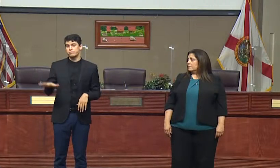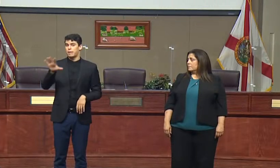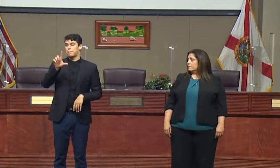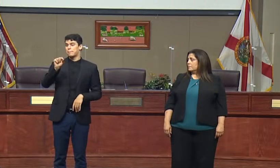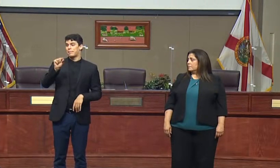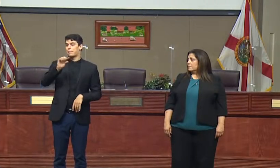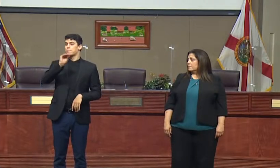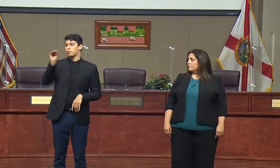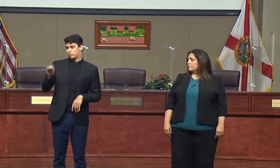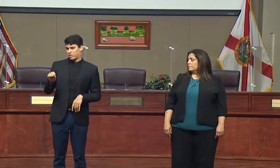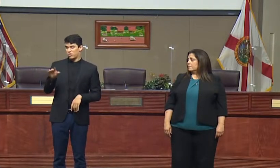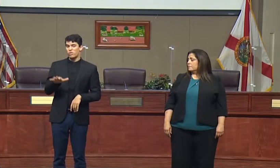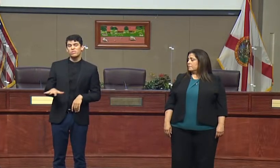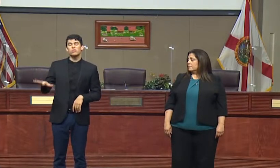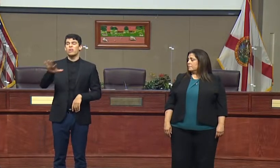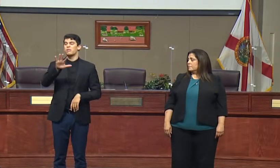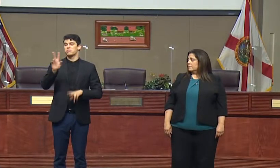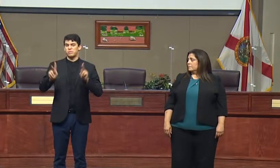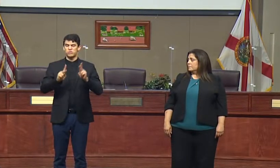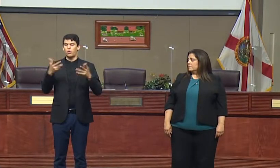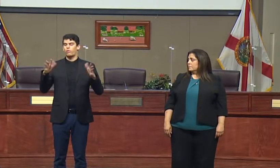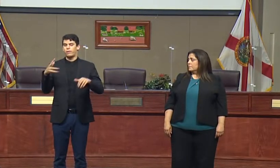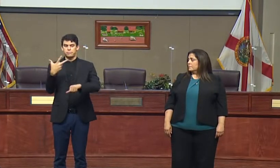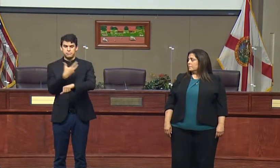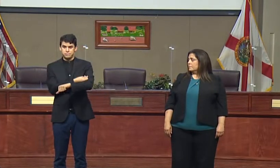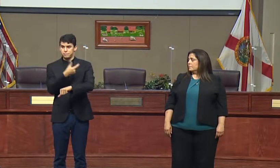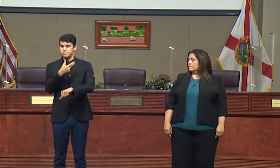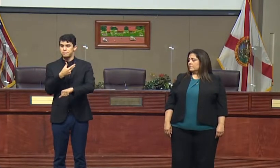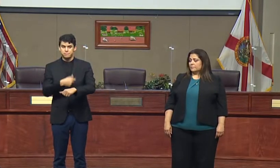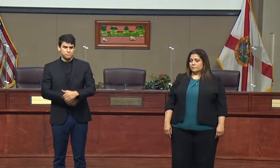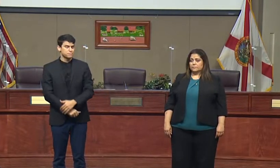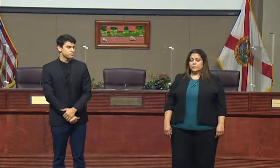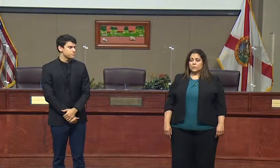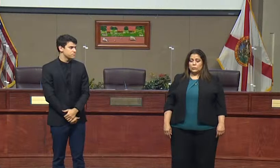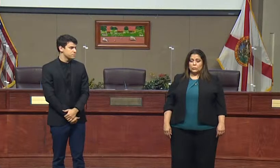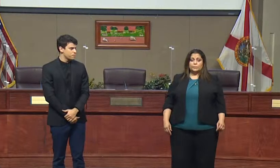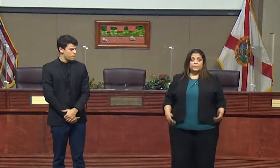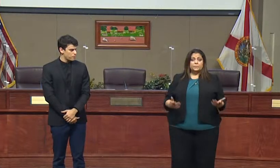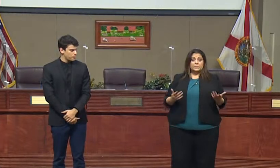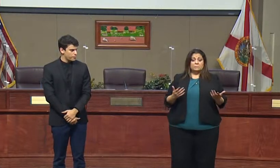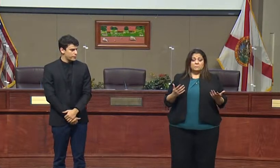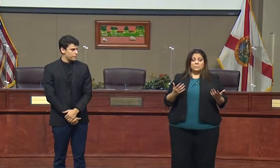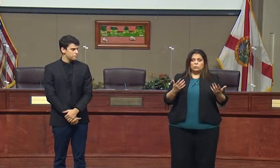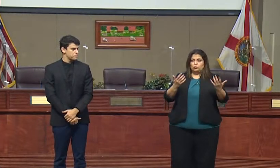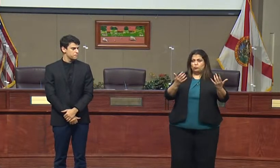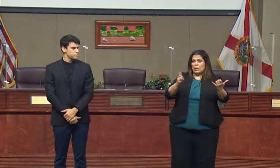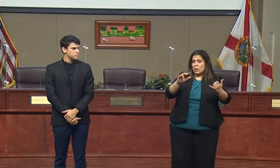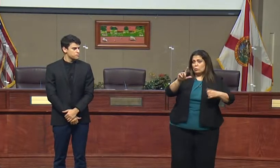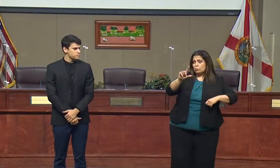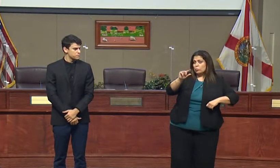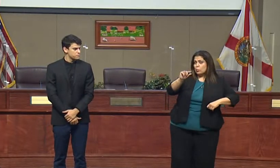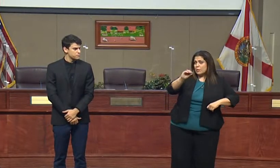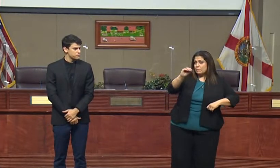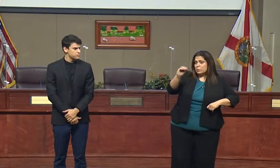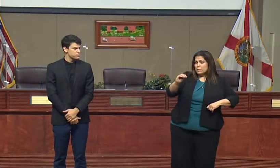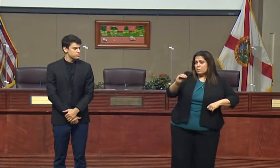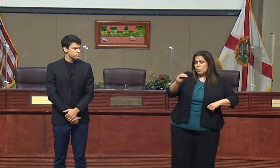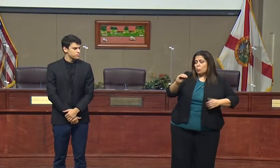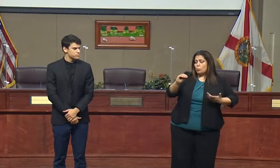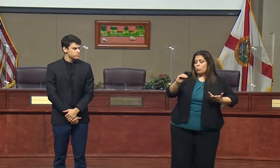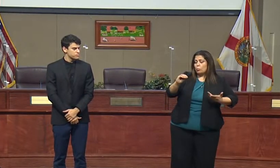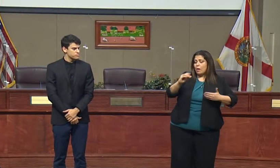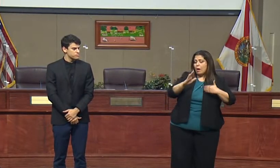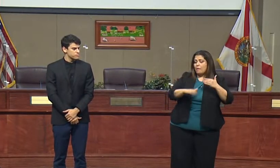20% de nuestros residentes ha recibido la vacuna. So if we're at 20% of the